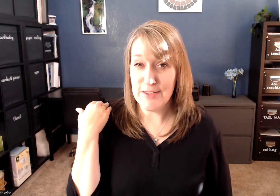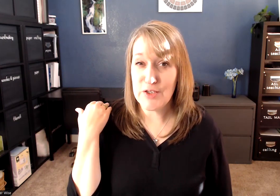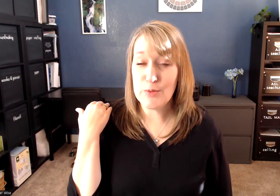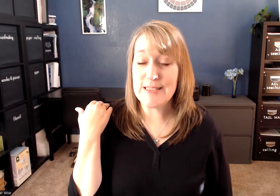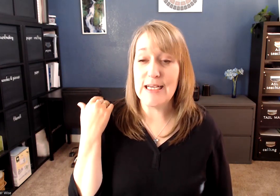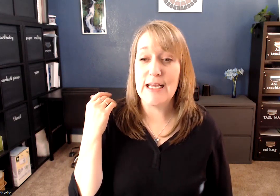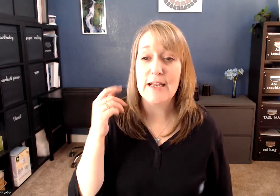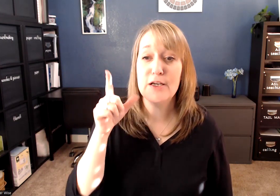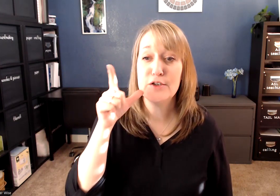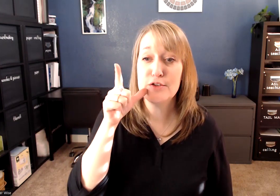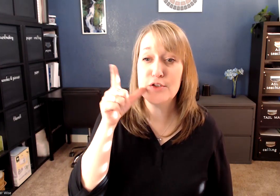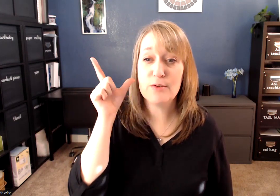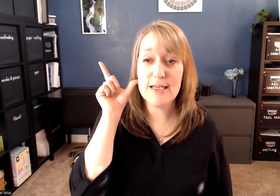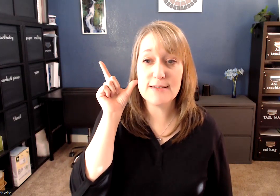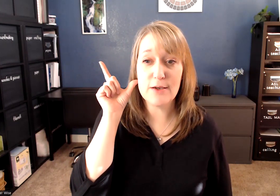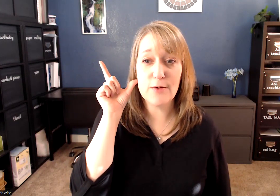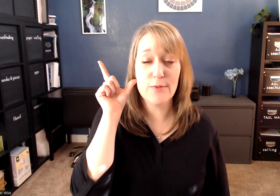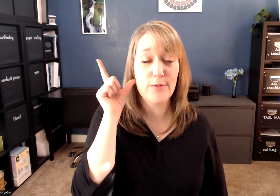instead you sign 2 days ago.